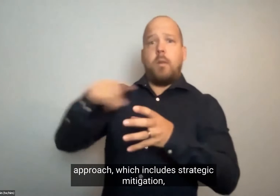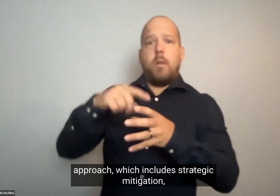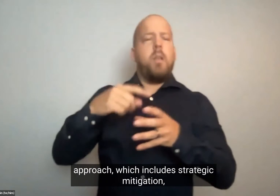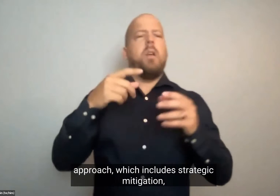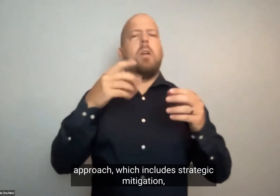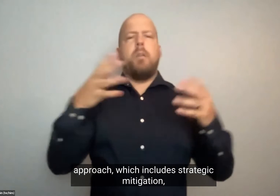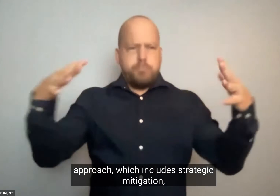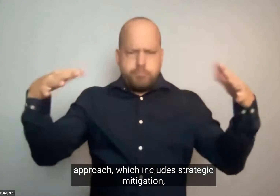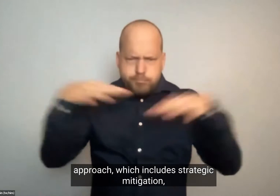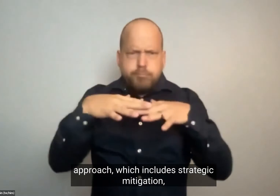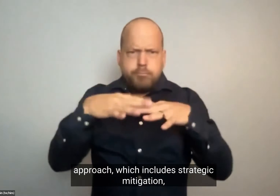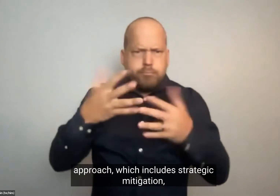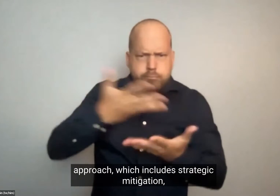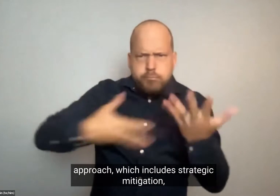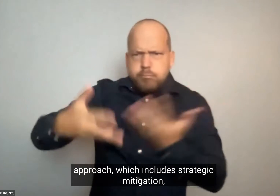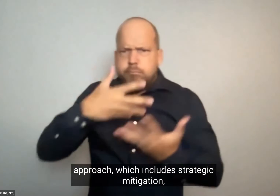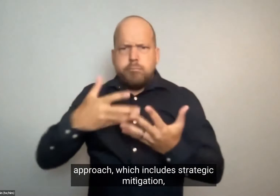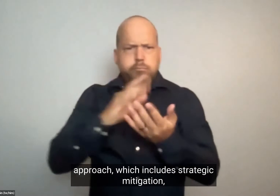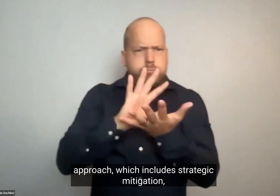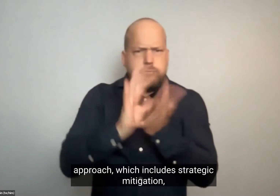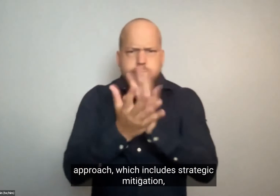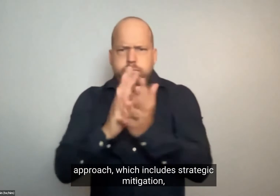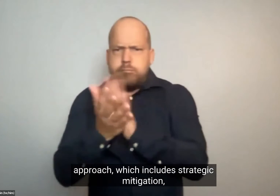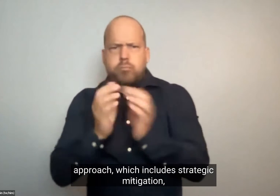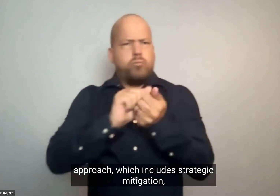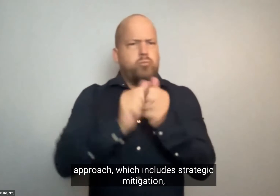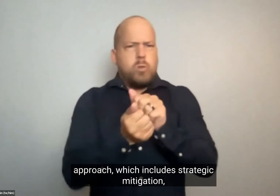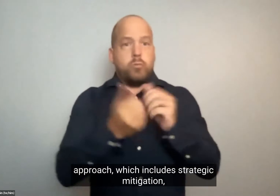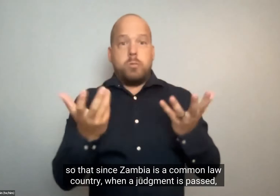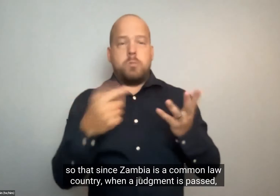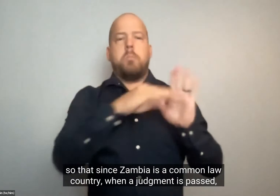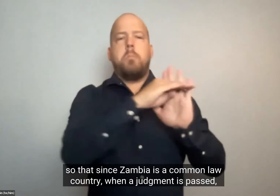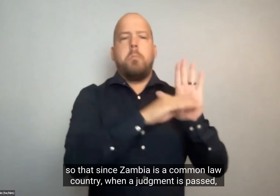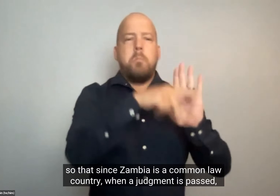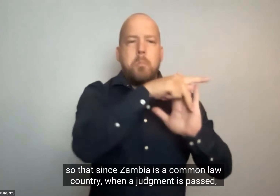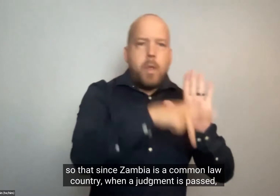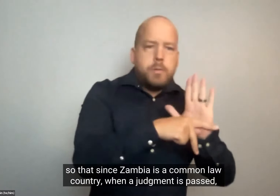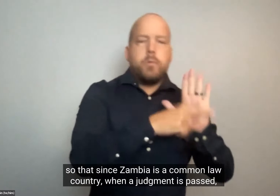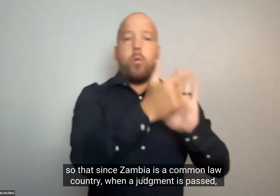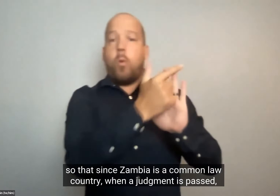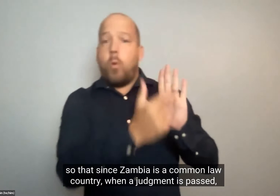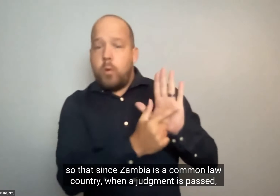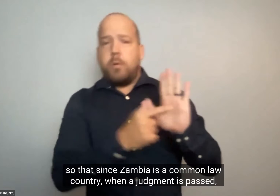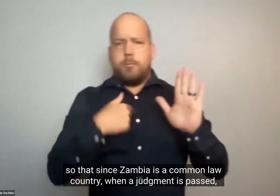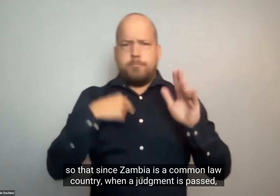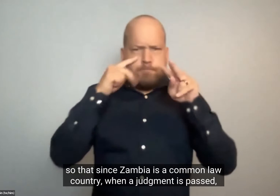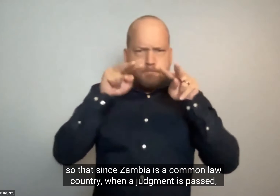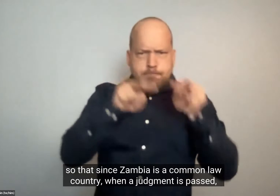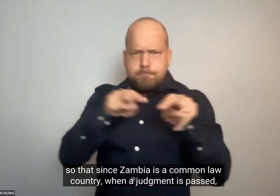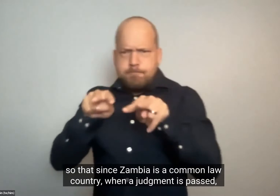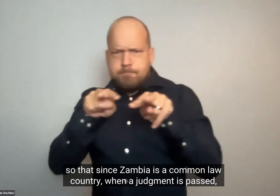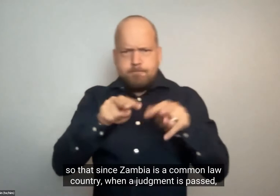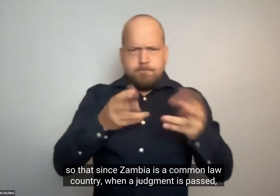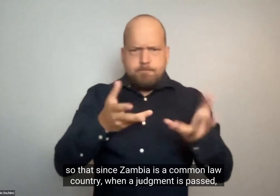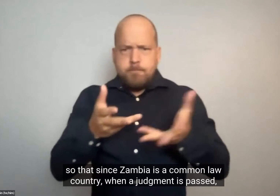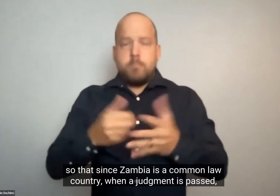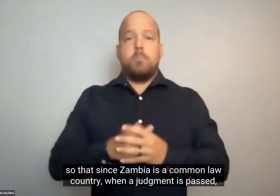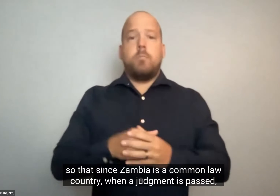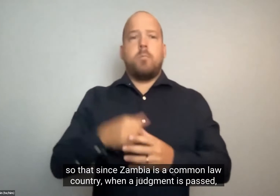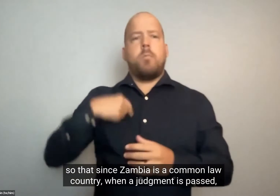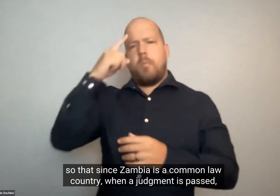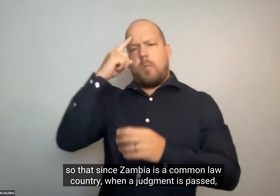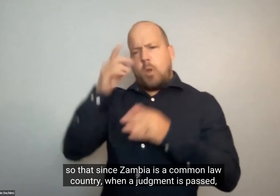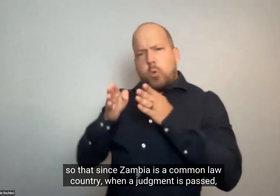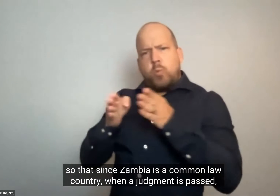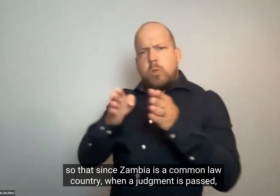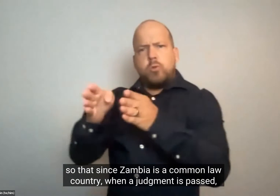approach, which includes strategic litigation, so that since Zambia is a common